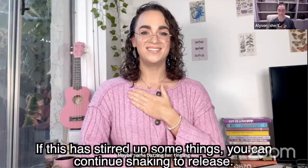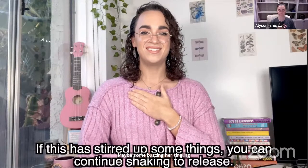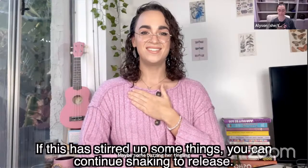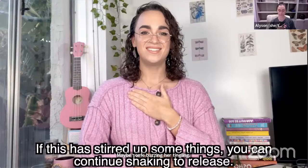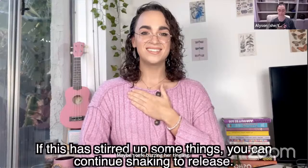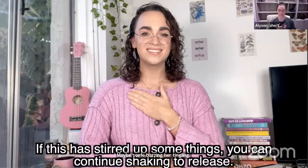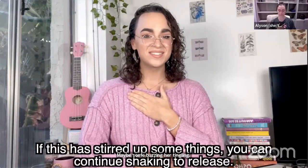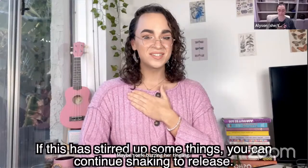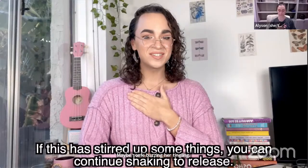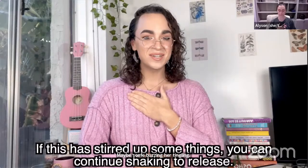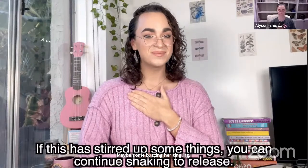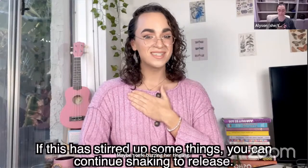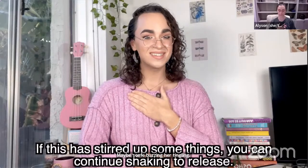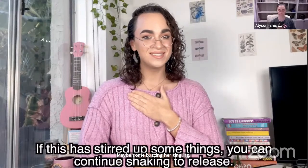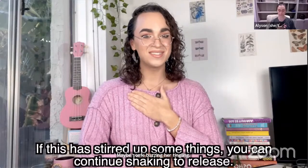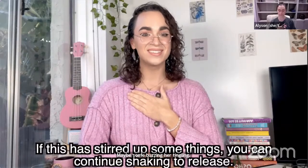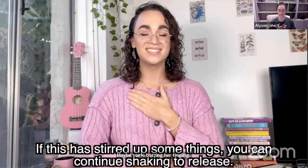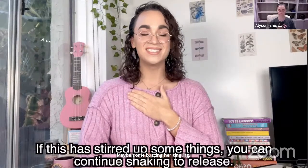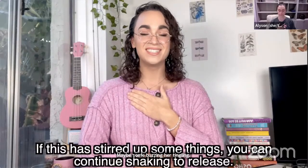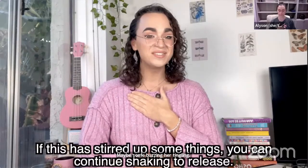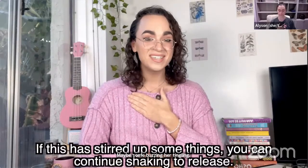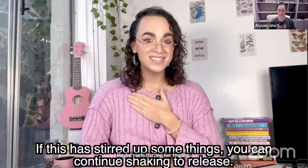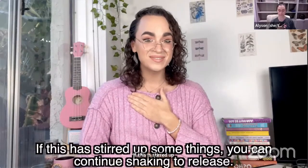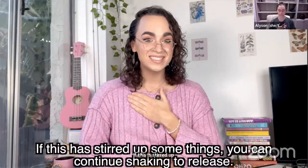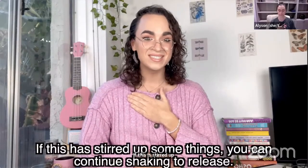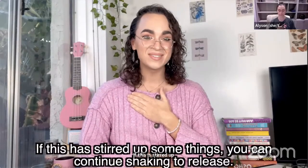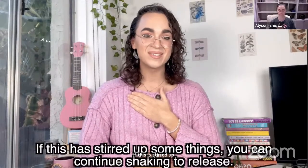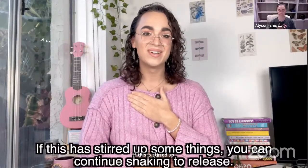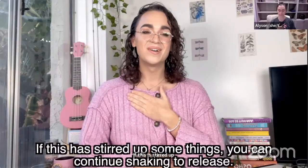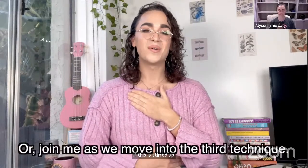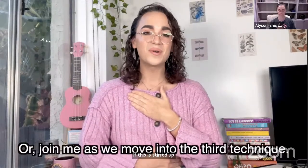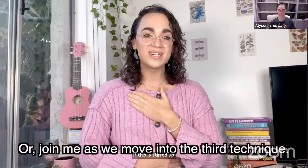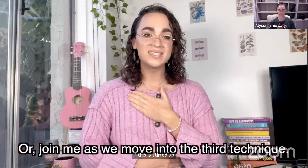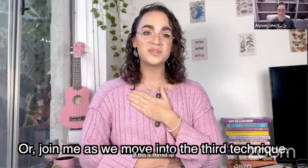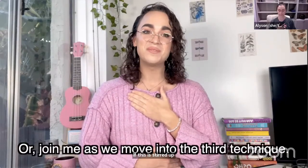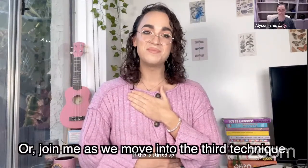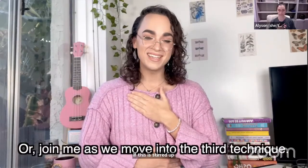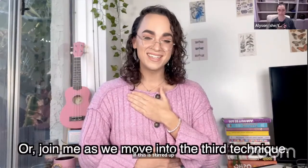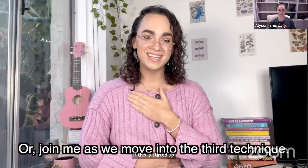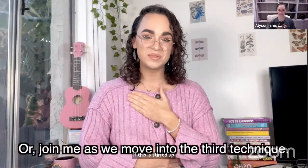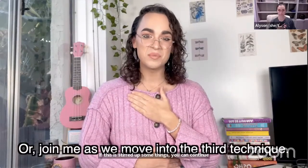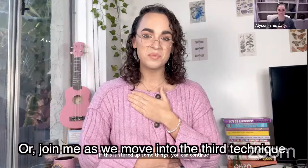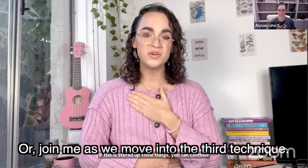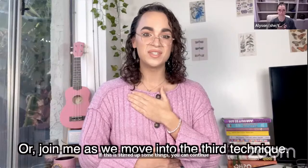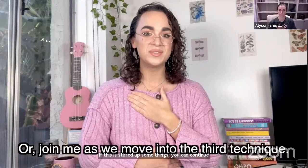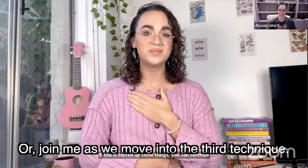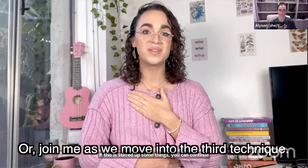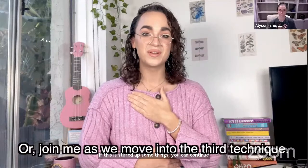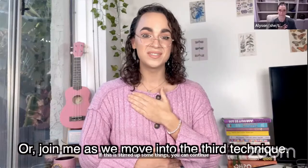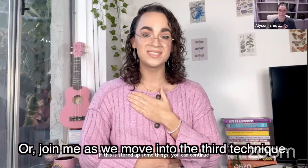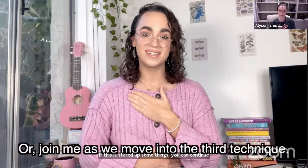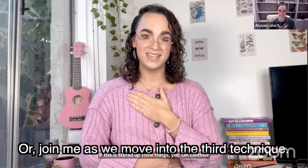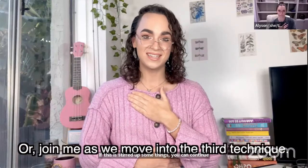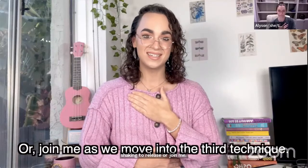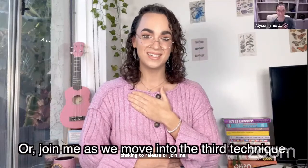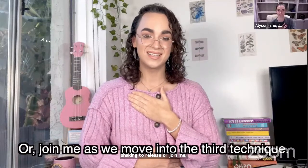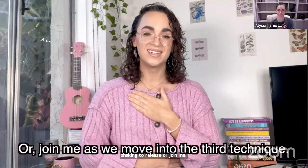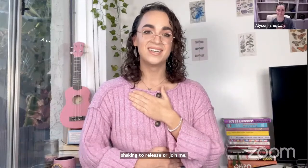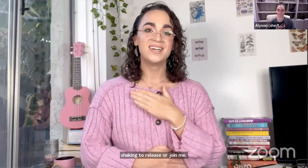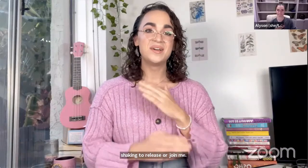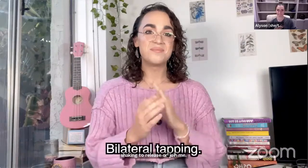If this has stirred up some things, you can continue shaking to release, or join me as we move into the third